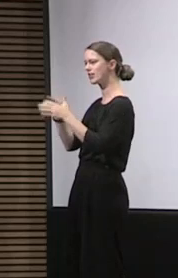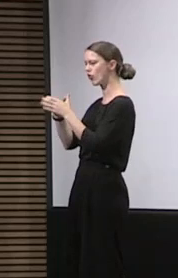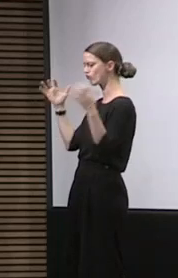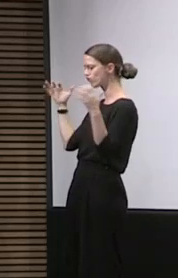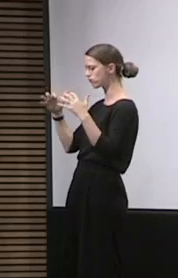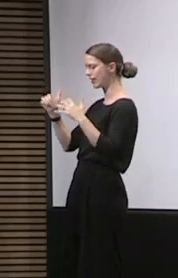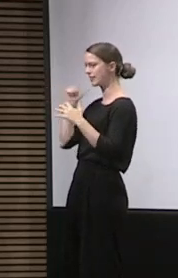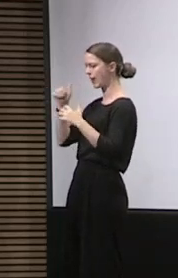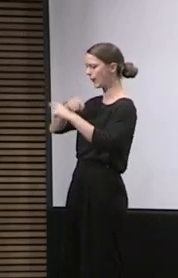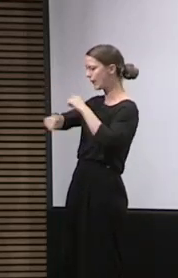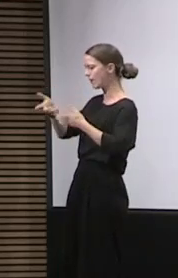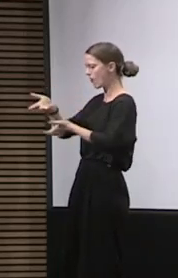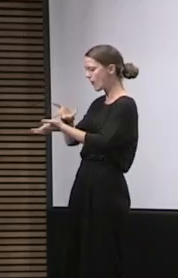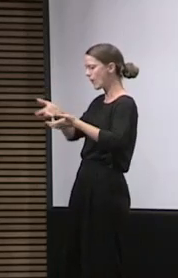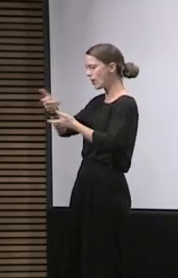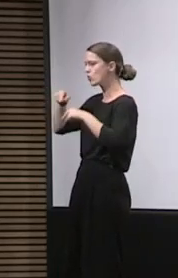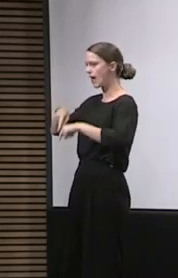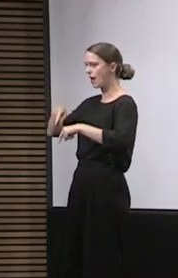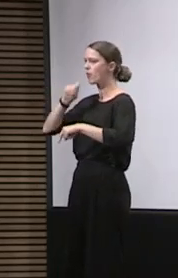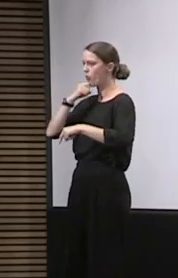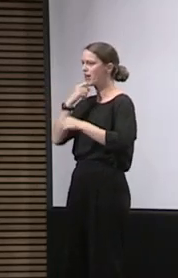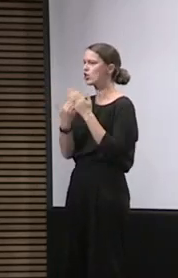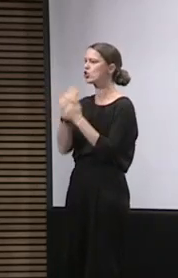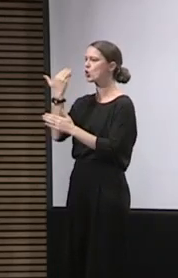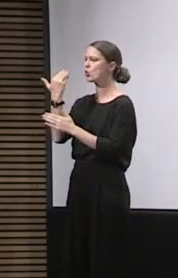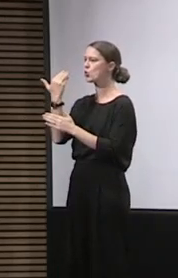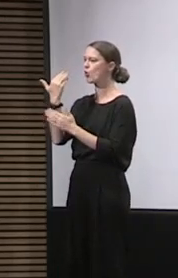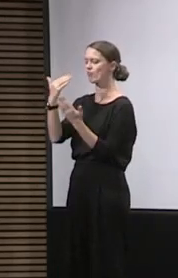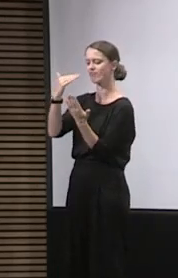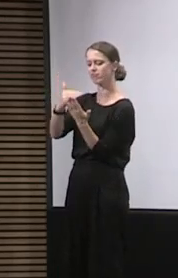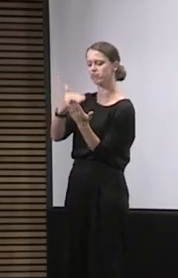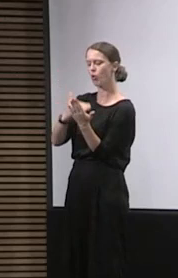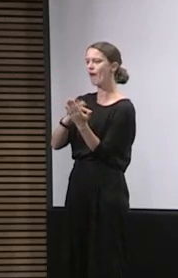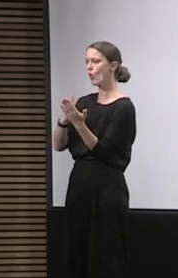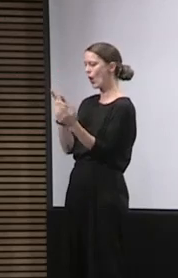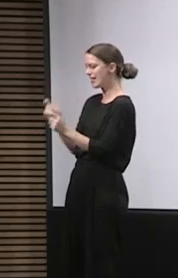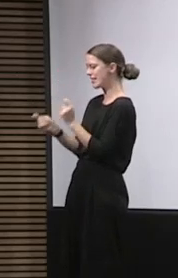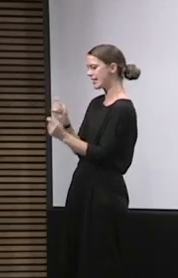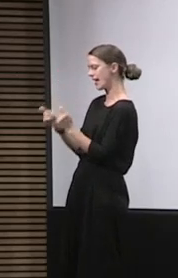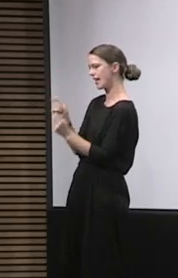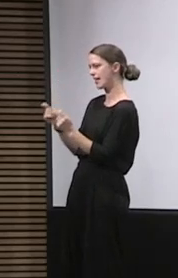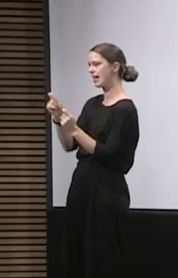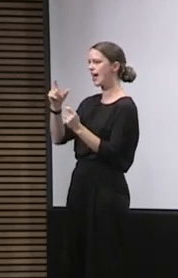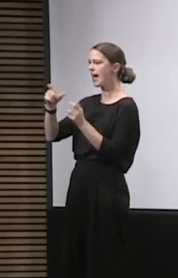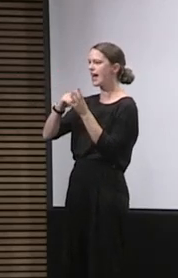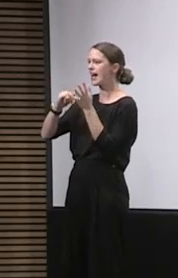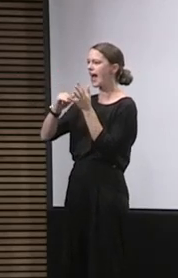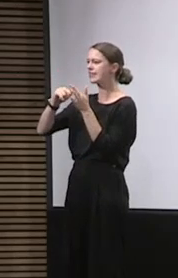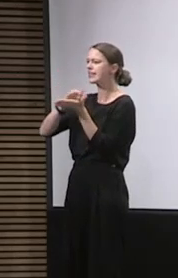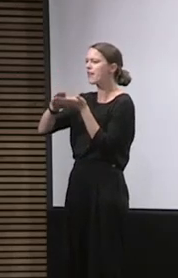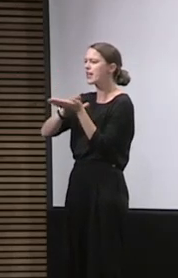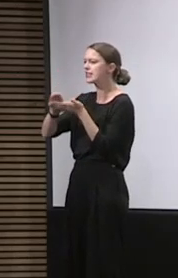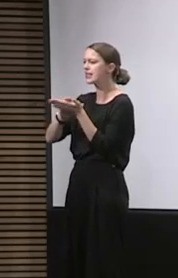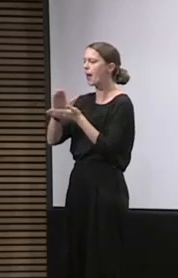yesterday, and today we will be issuing a new case definition. This case definition is used as a